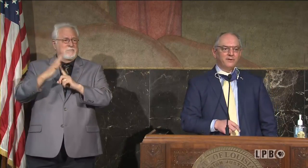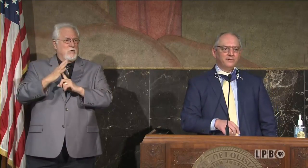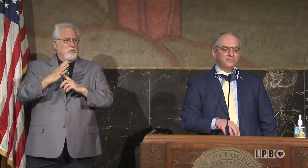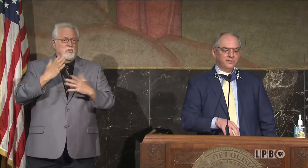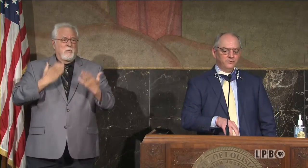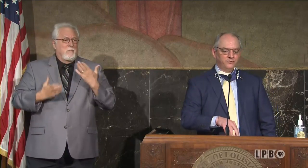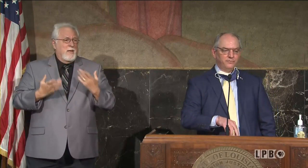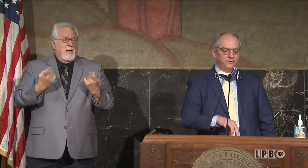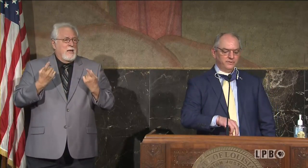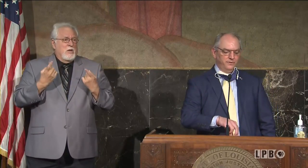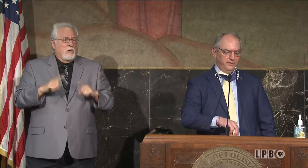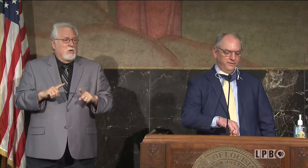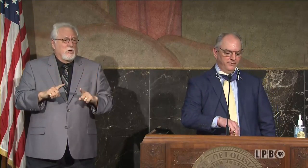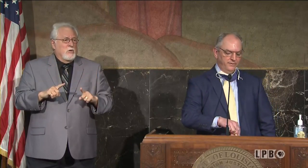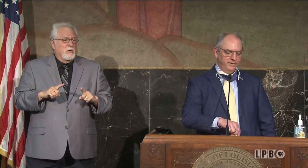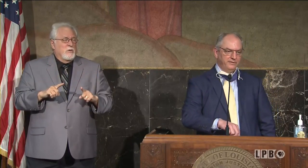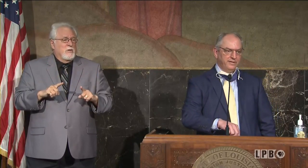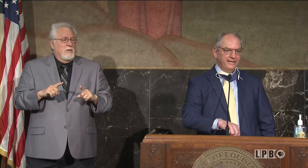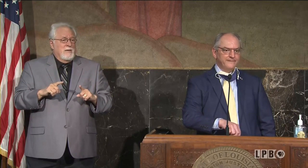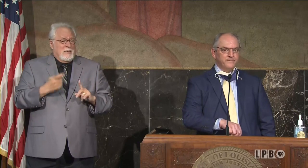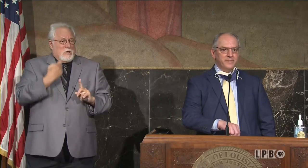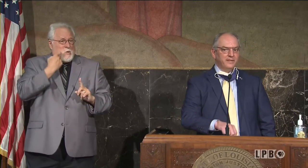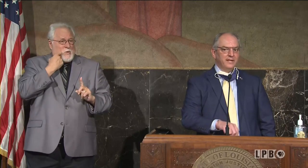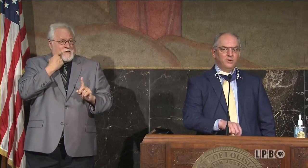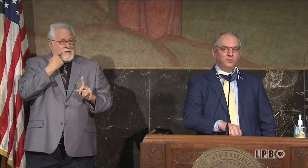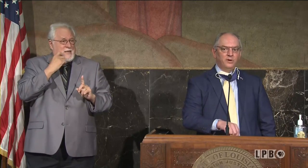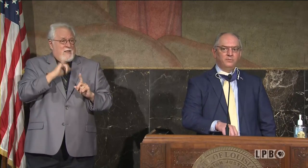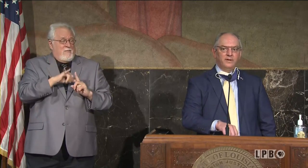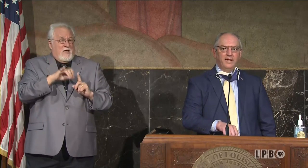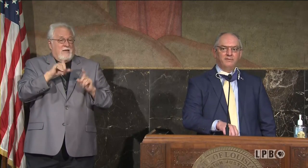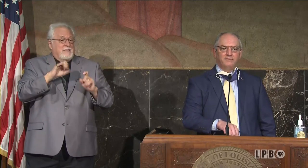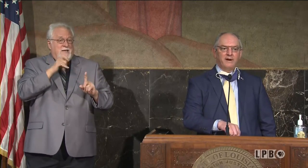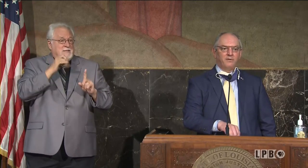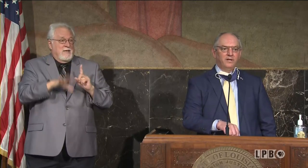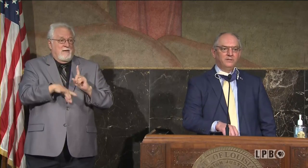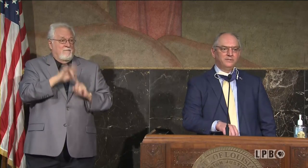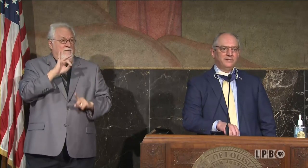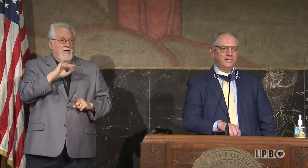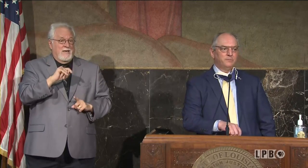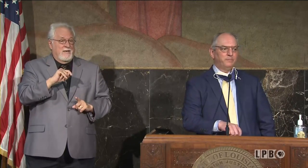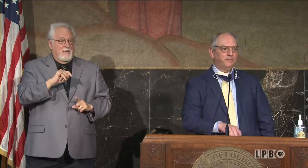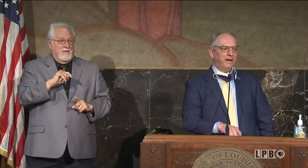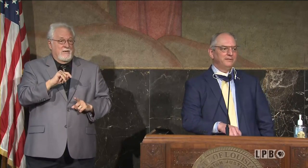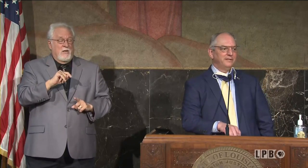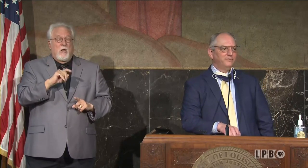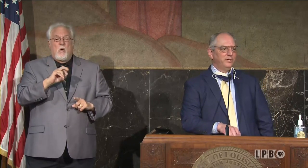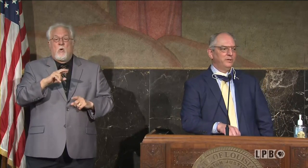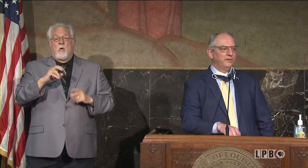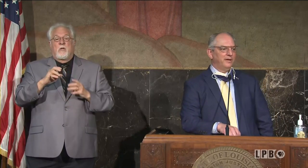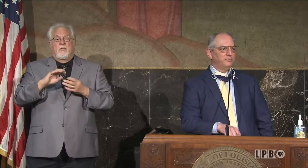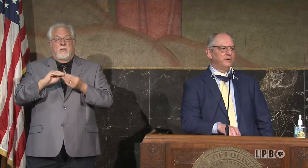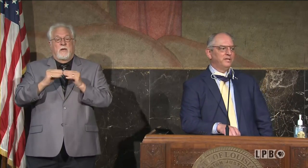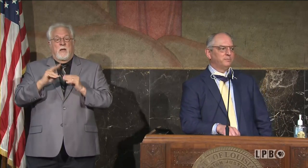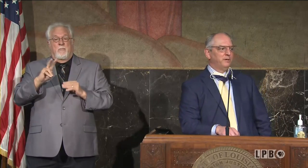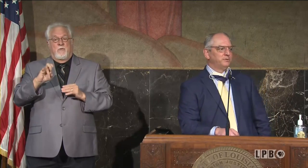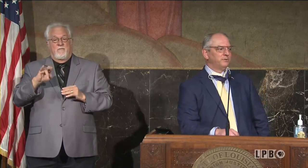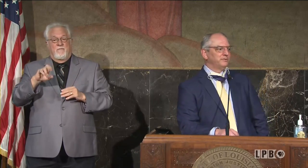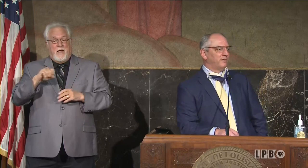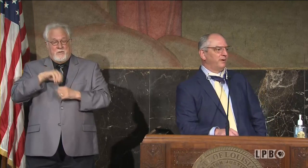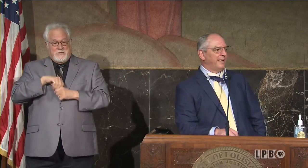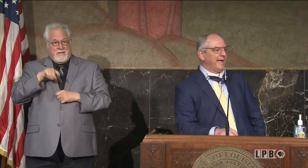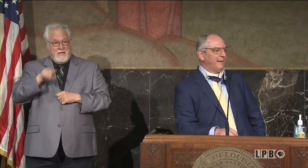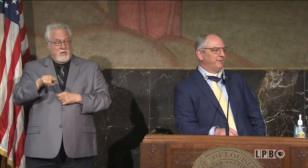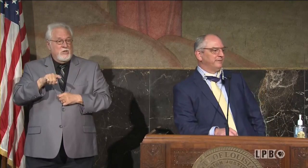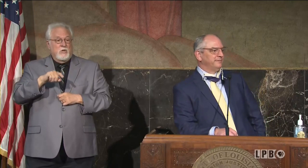have occurred so recently that you don't have the viral load to test positive when you test, but the exposure